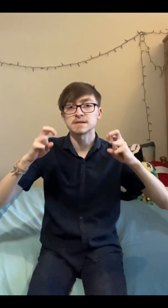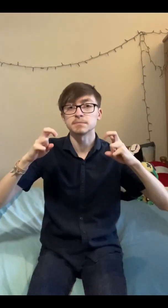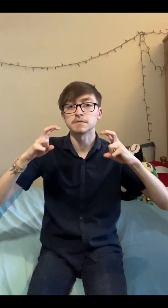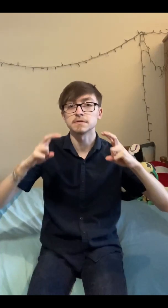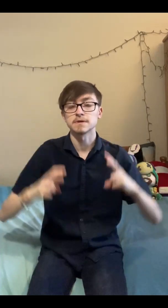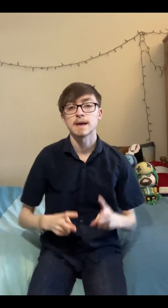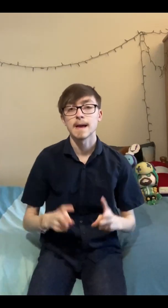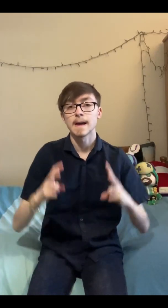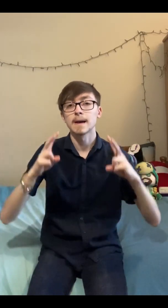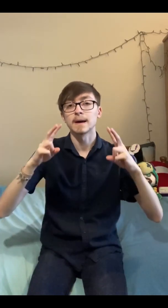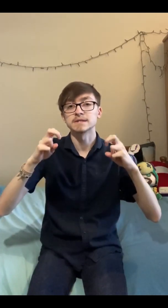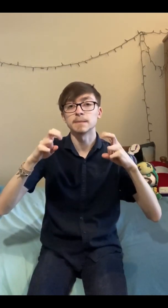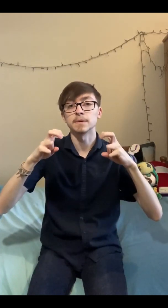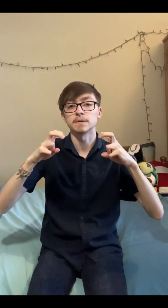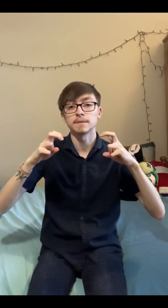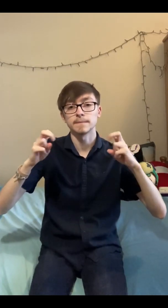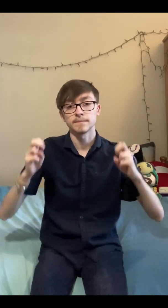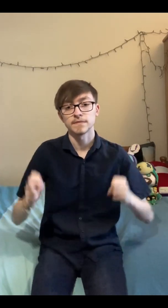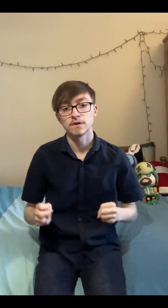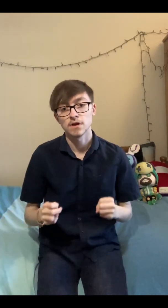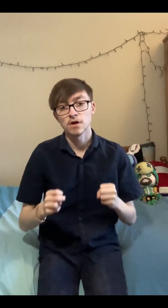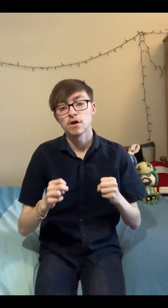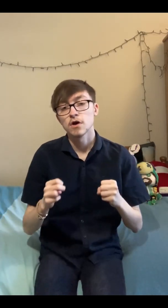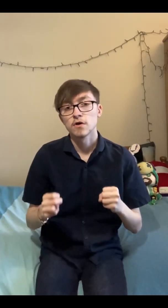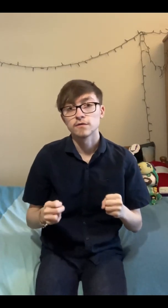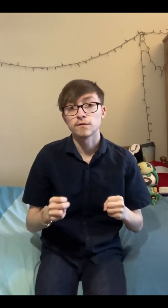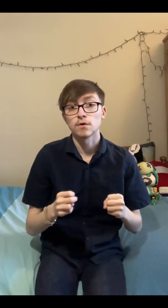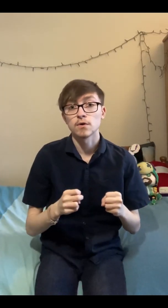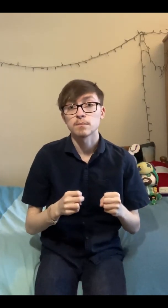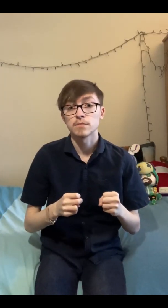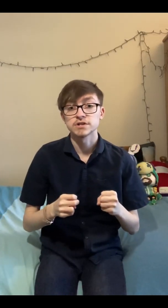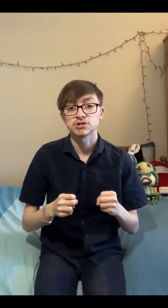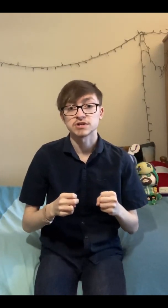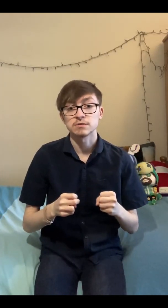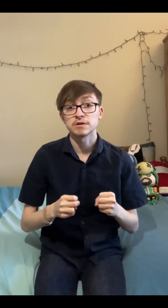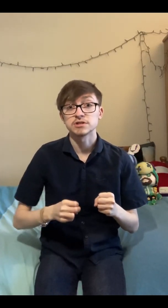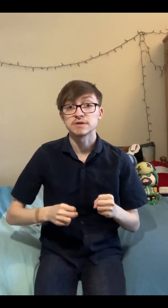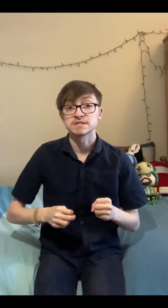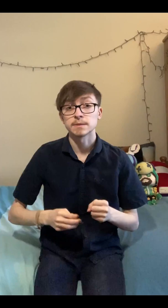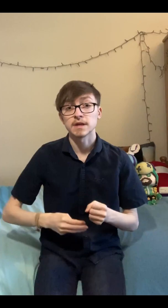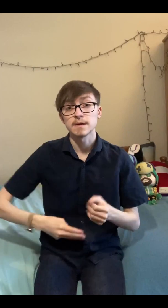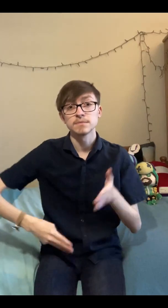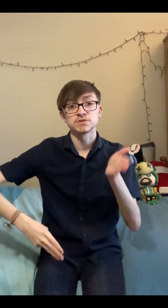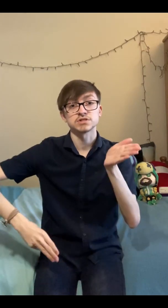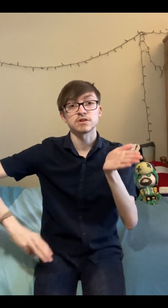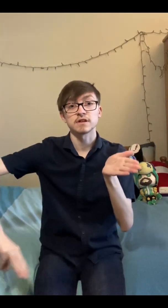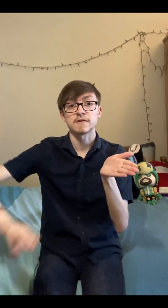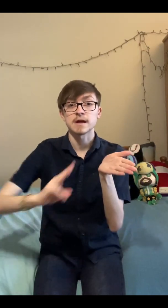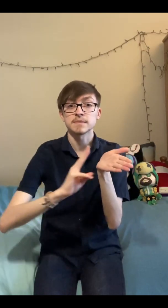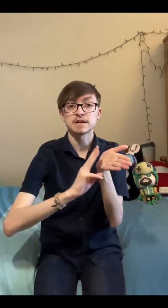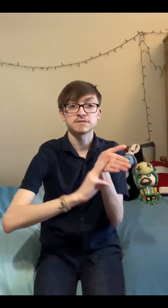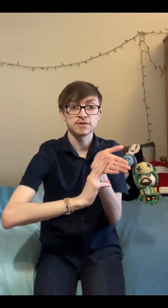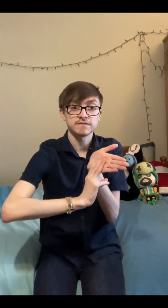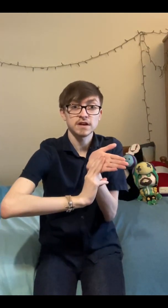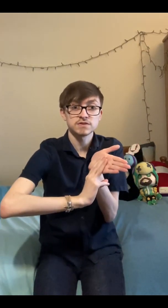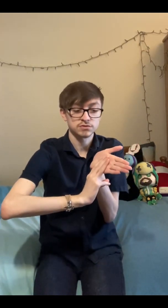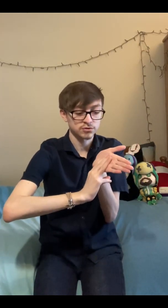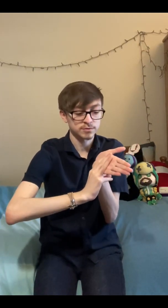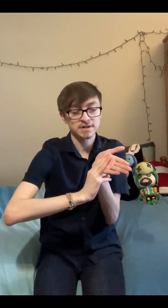temple. Temple. For monastery, what you do is double M. So the letter M is 3 fingers on your non-dominant